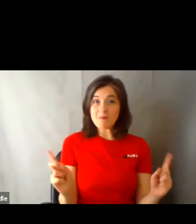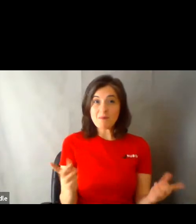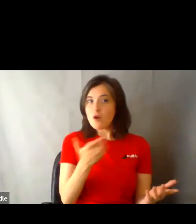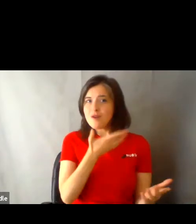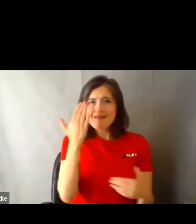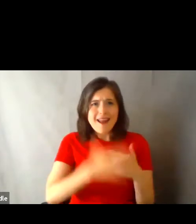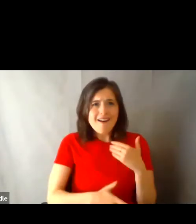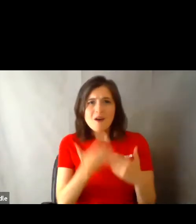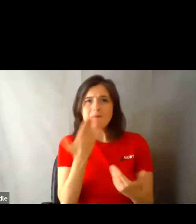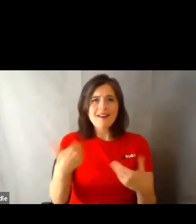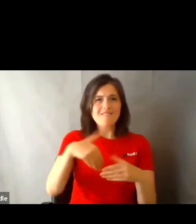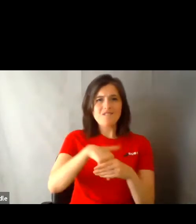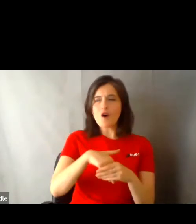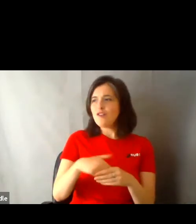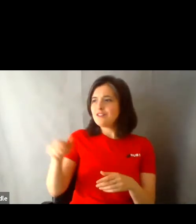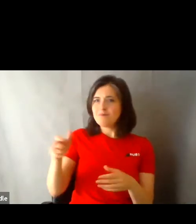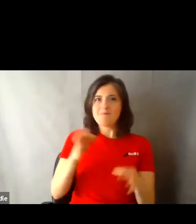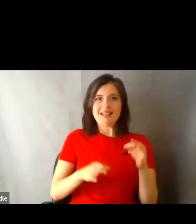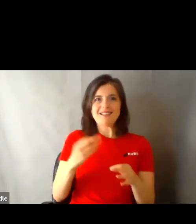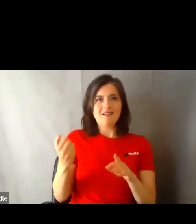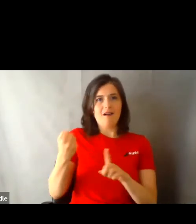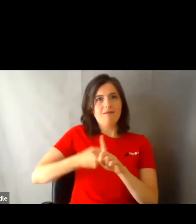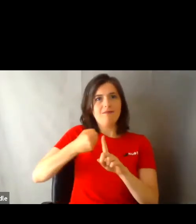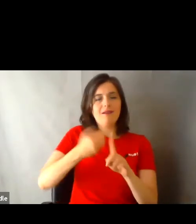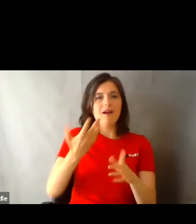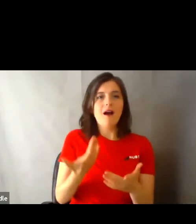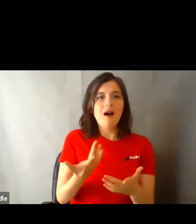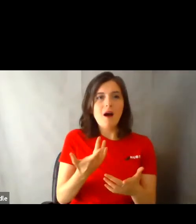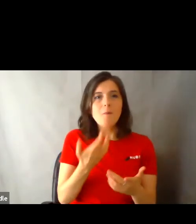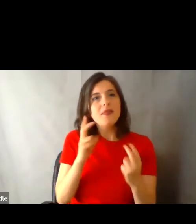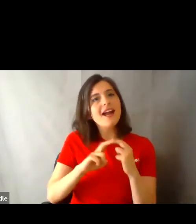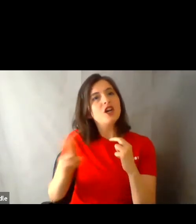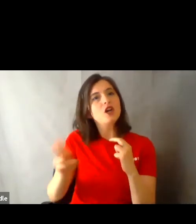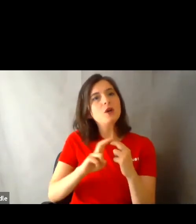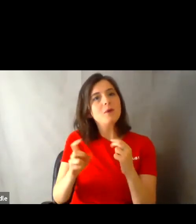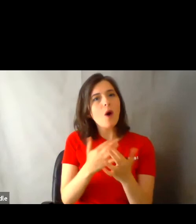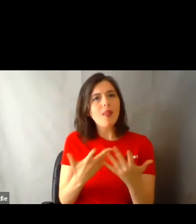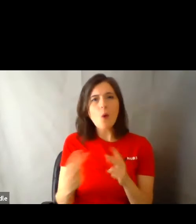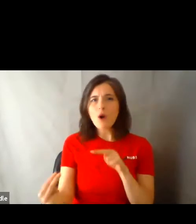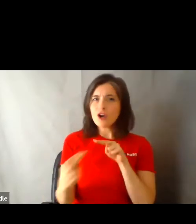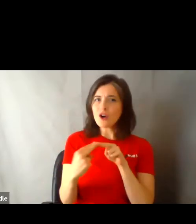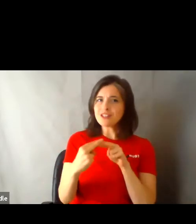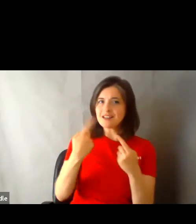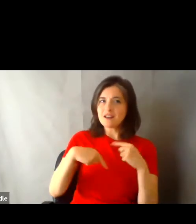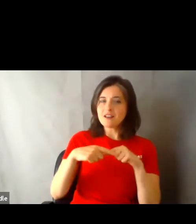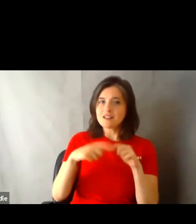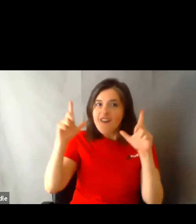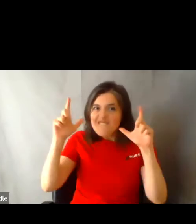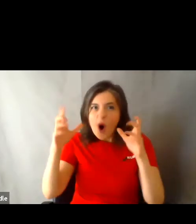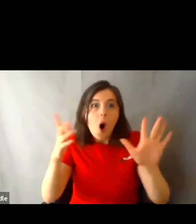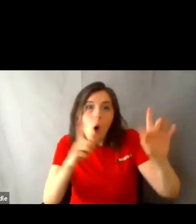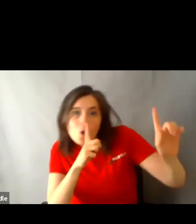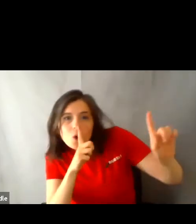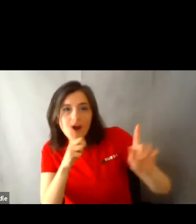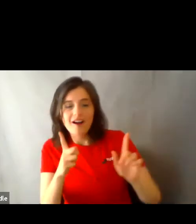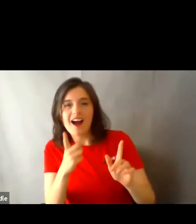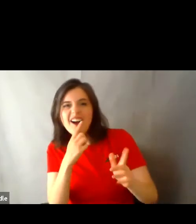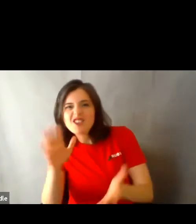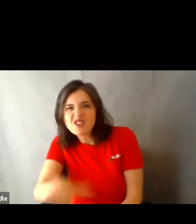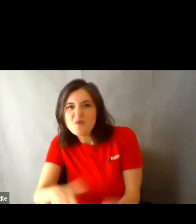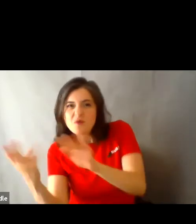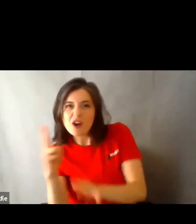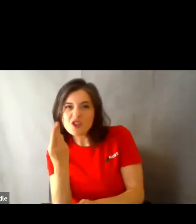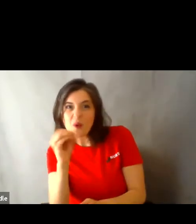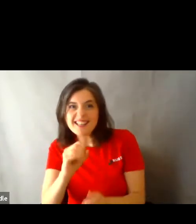involved in anything political before. People who travel and commute a lot for work were getting in touch with photos saying, look, I've just dumped 20 copies